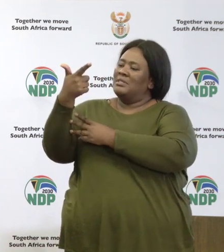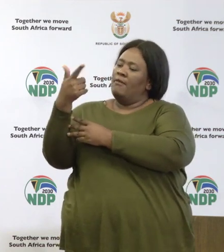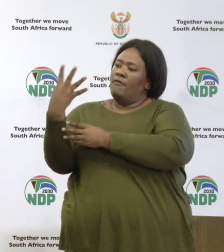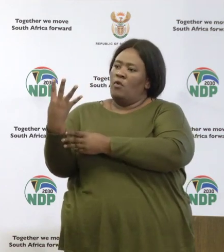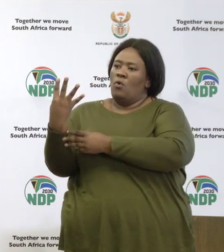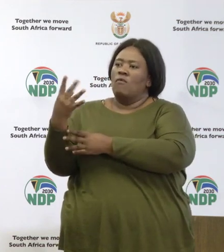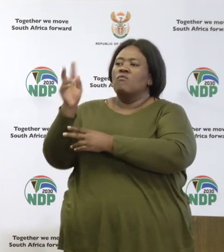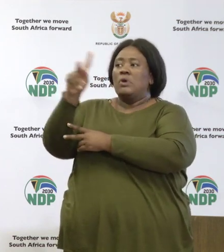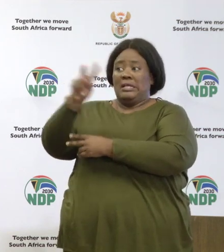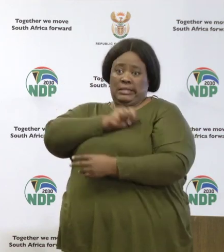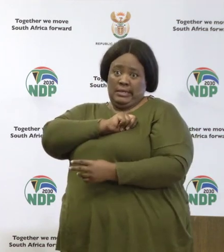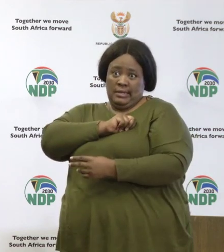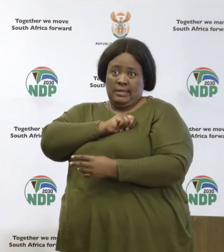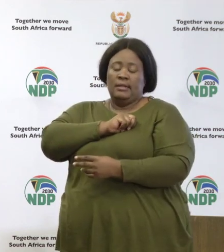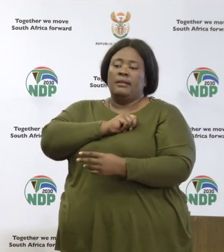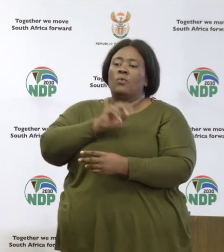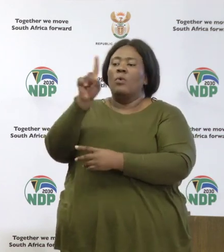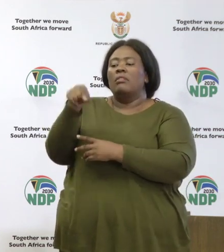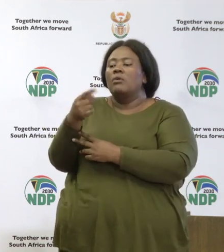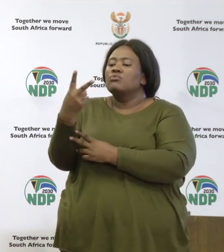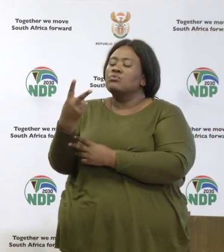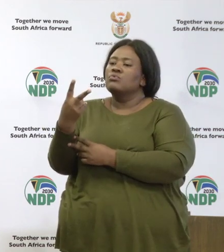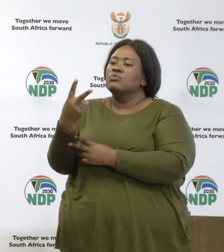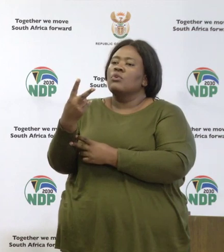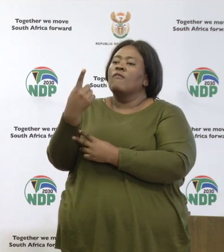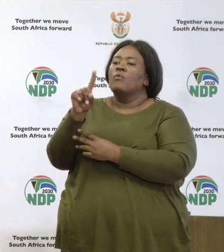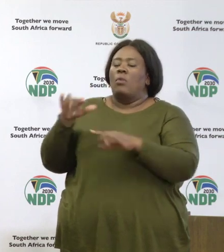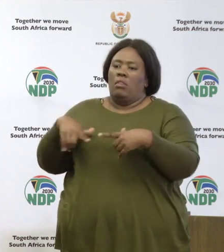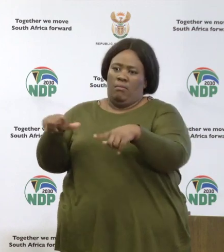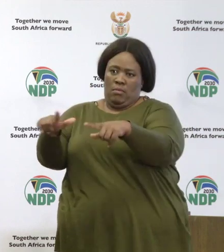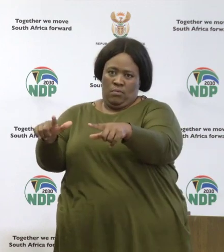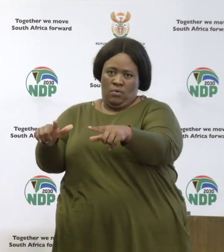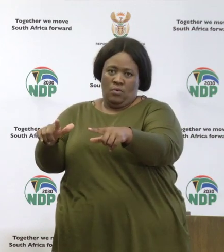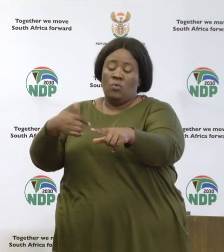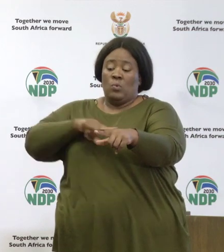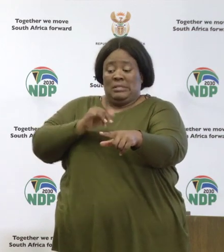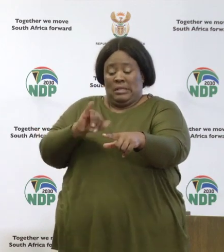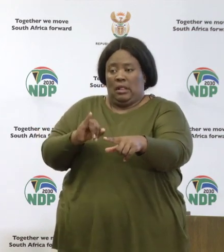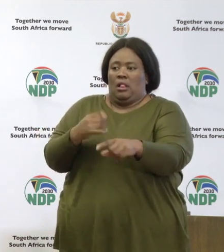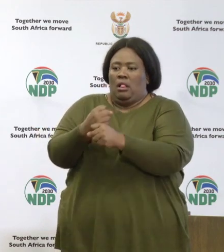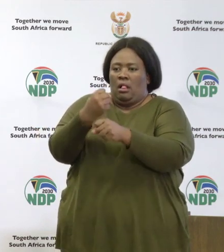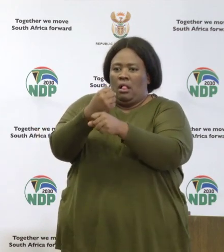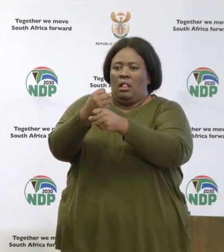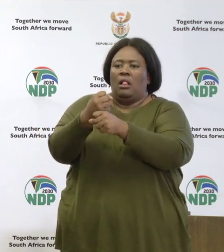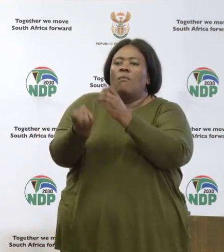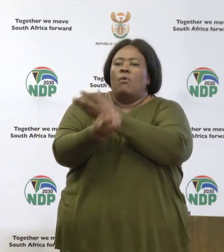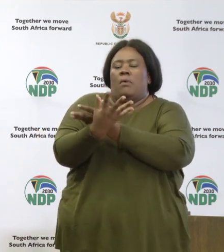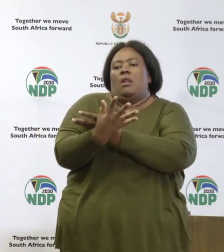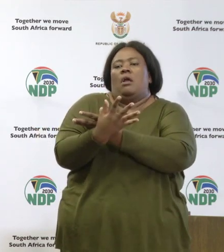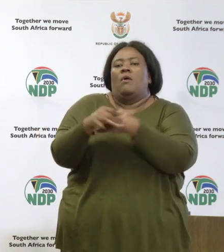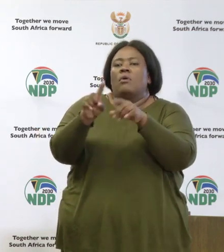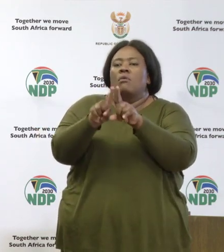4,274 for KwaZulu-Natal, 1,200 for Limpopo. We are still working on Mpumalanga to provide